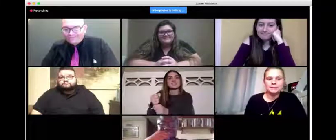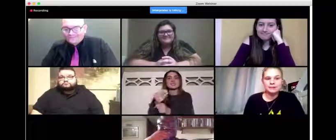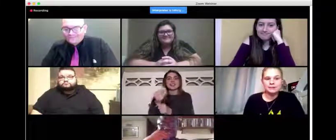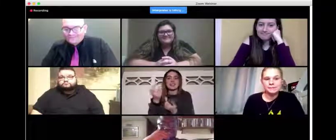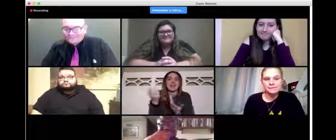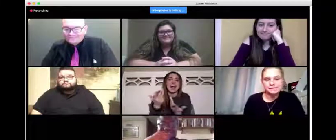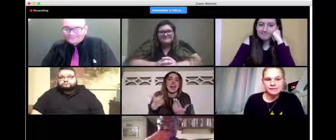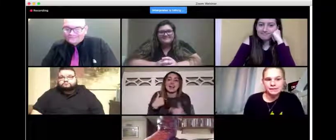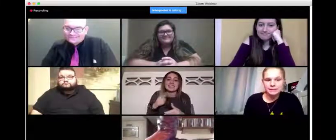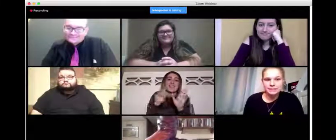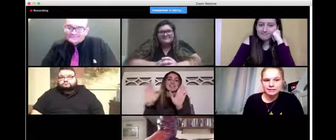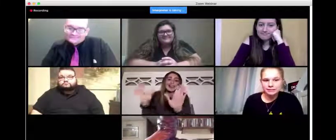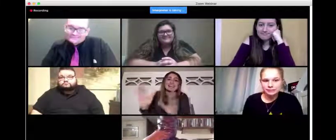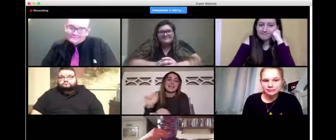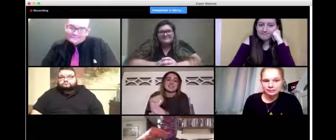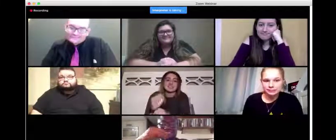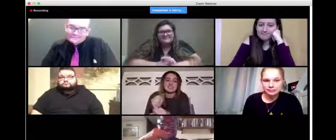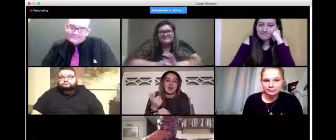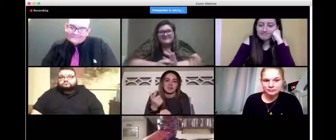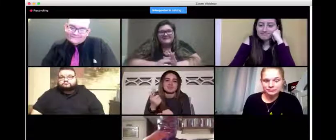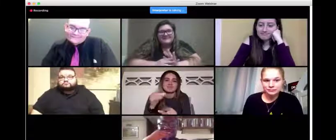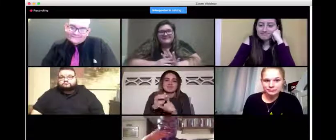exposure to the deaf community, but. Andre?